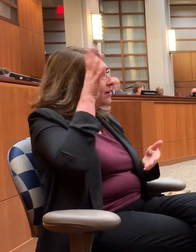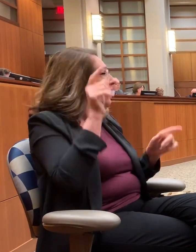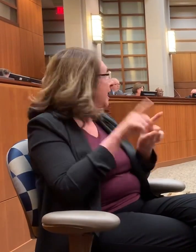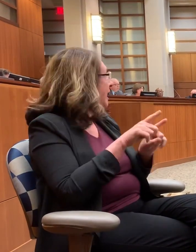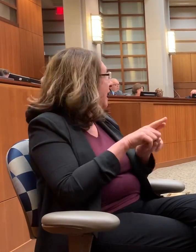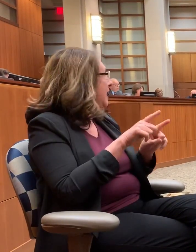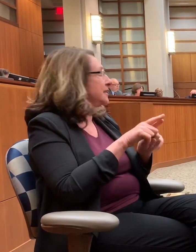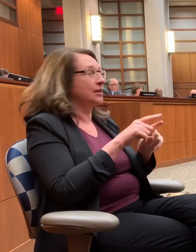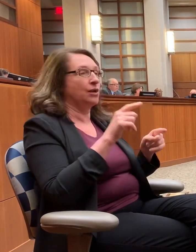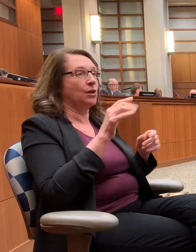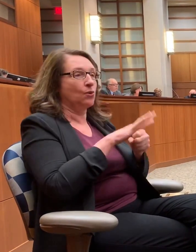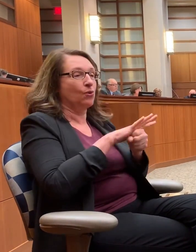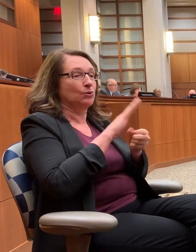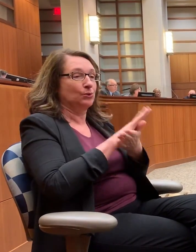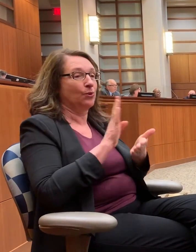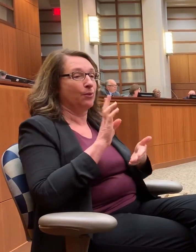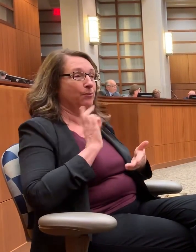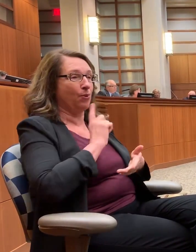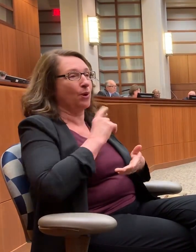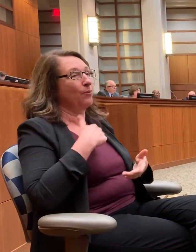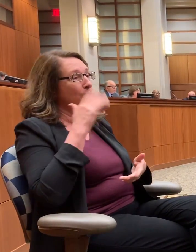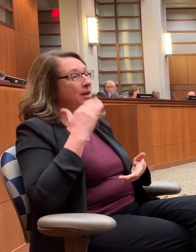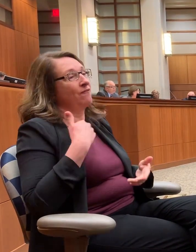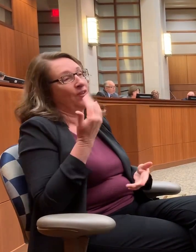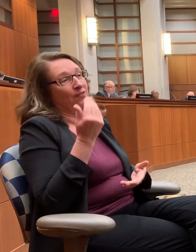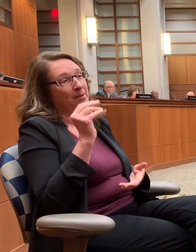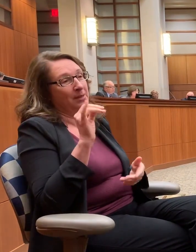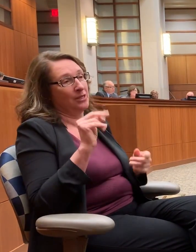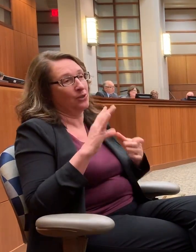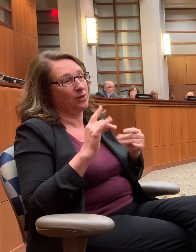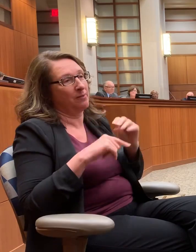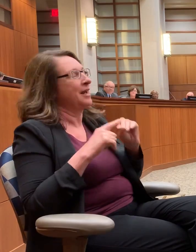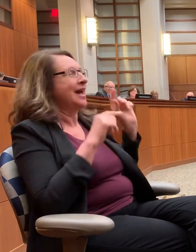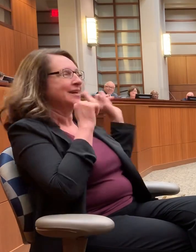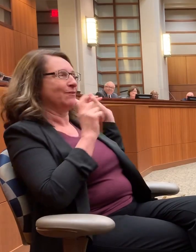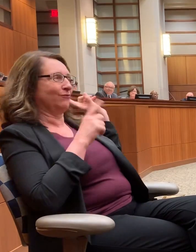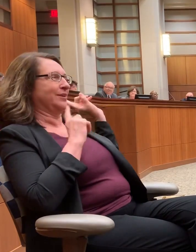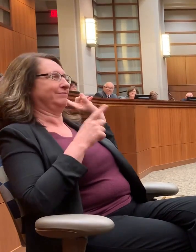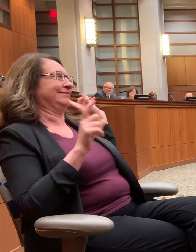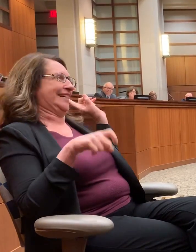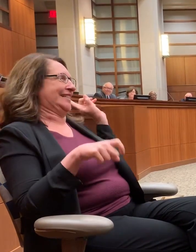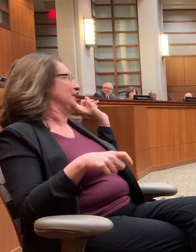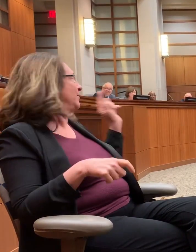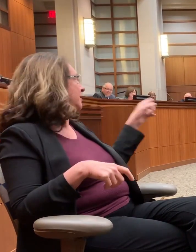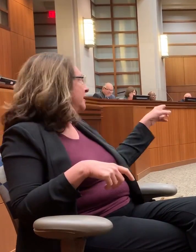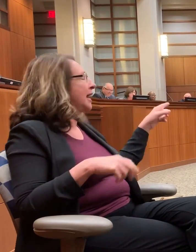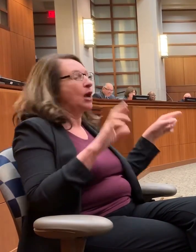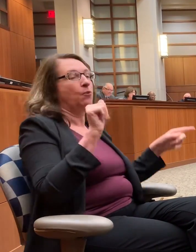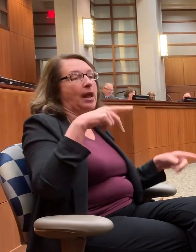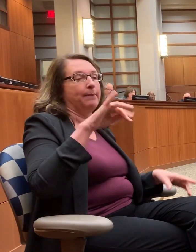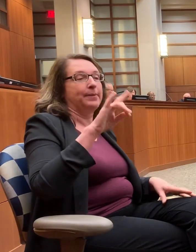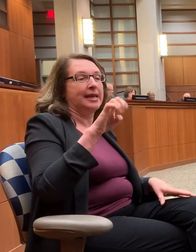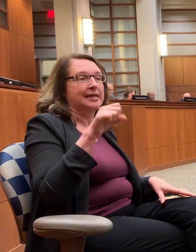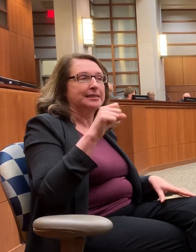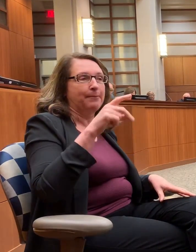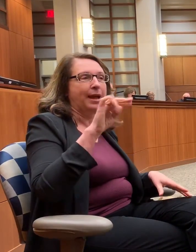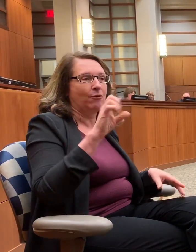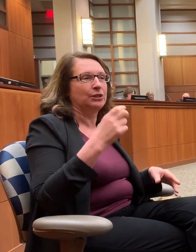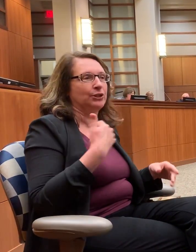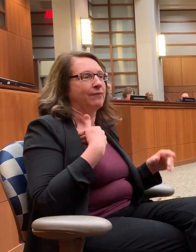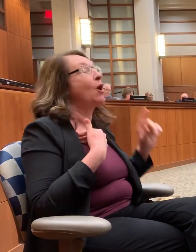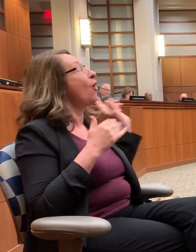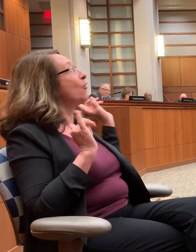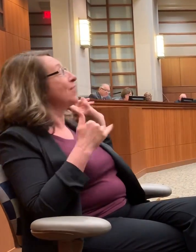would have 15 minutes to talk about what you need. Not necessarily. No, well, in Rapides Parish, I'm Okay. sorry.